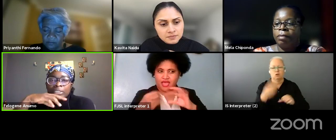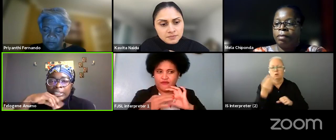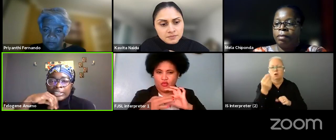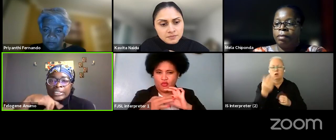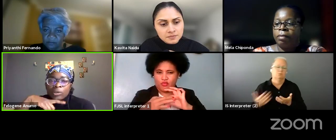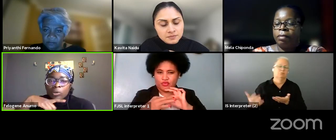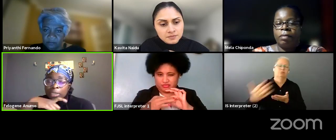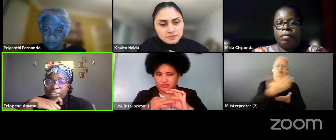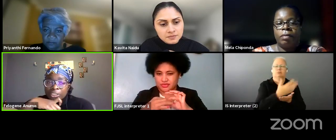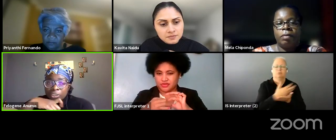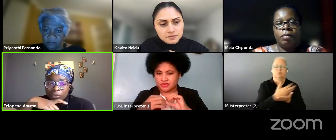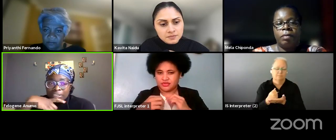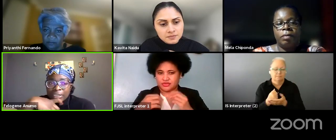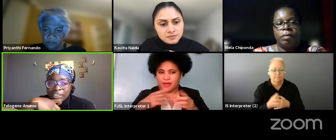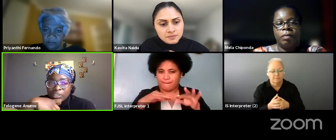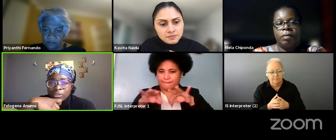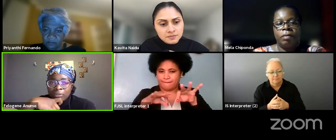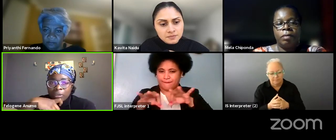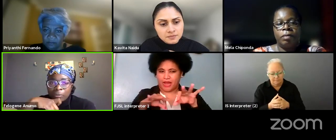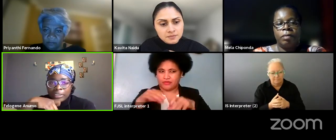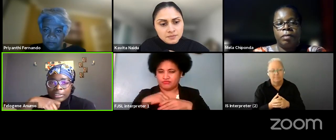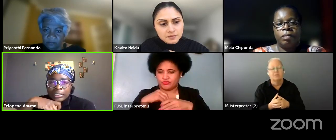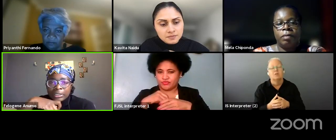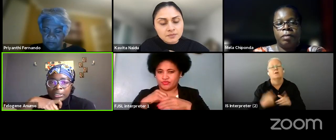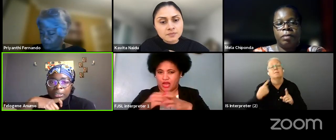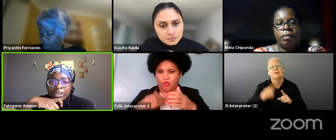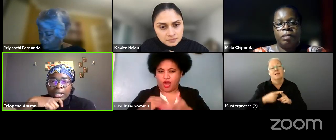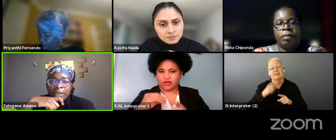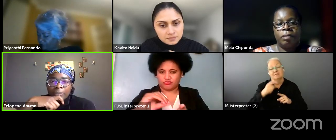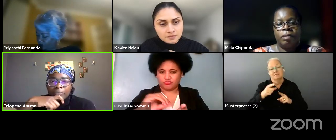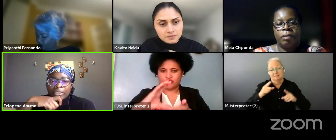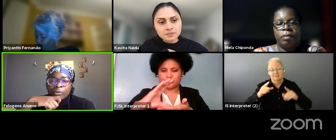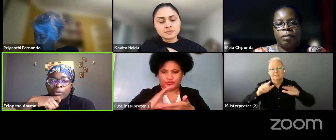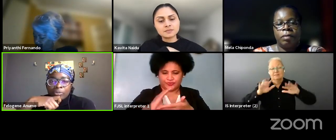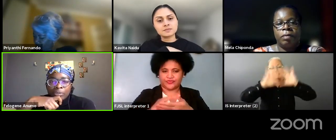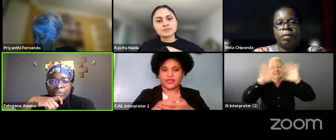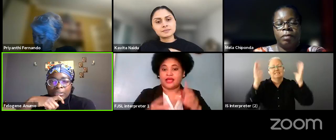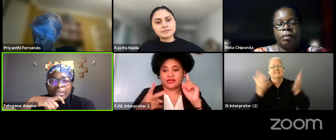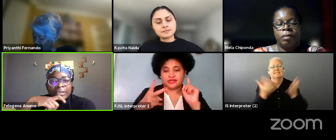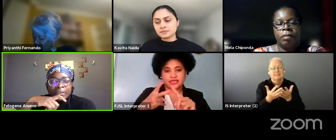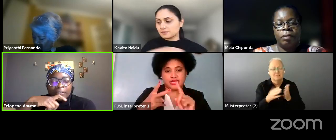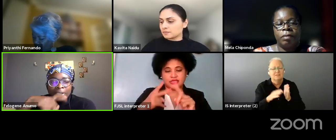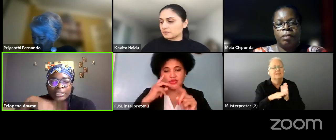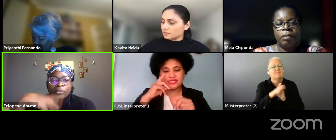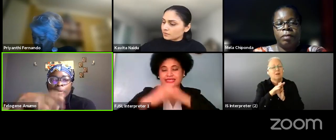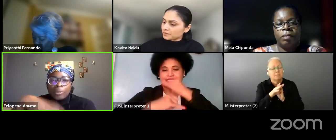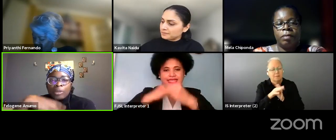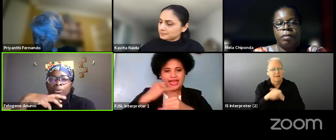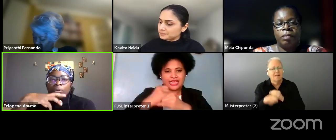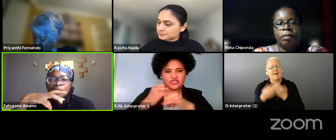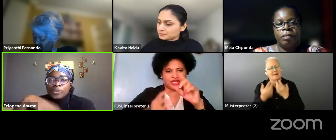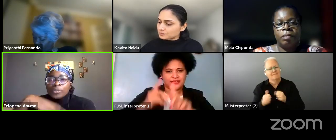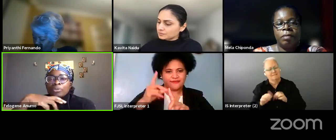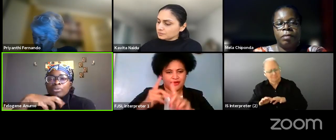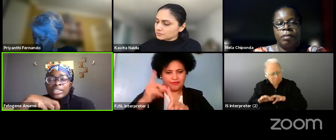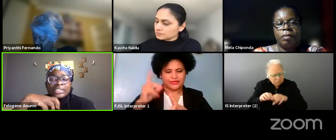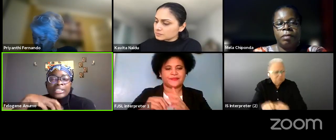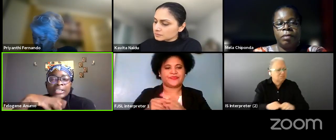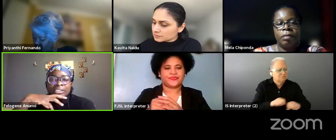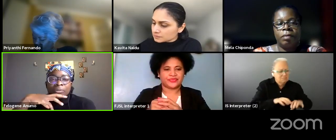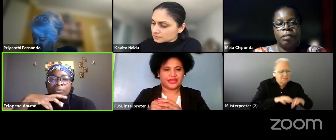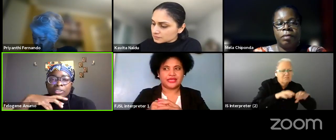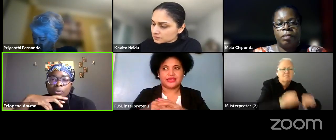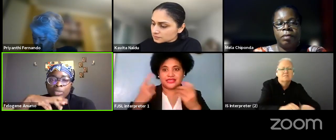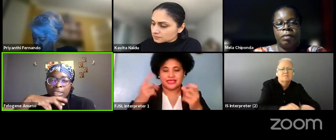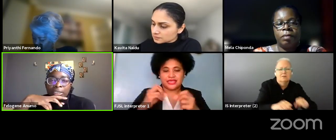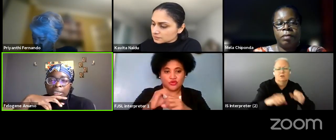also seeing it is in the colonization of international development. It has been the fact that corporate power continues to create the